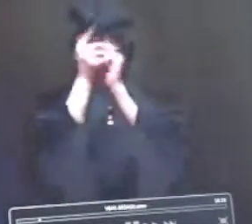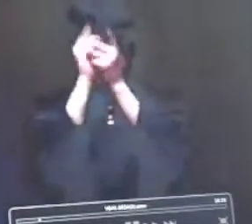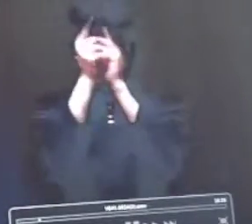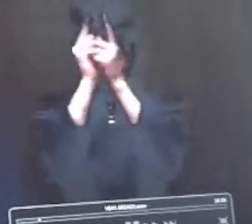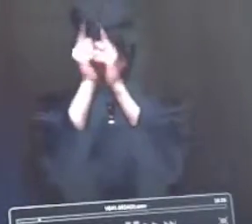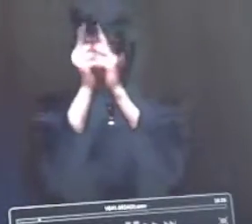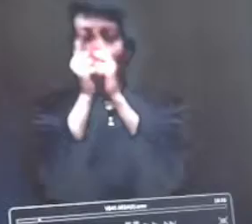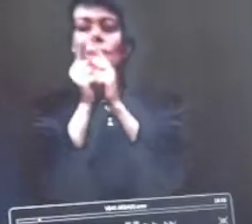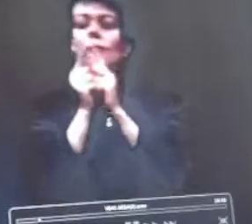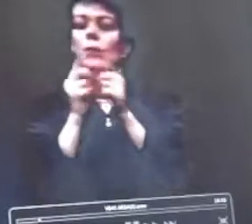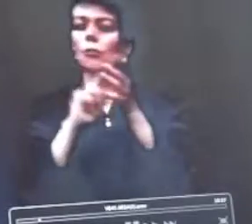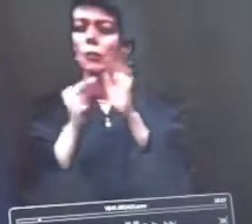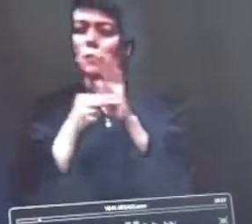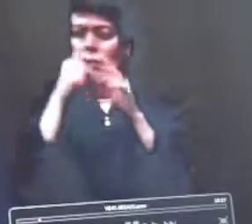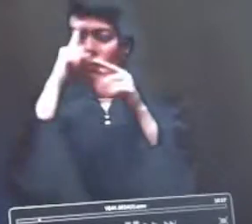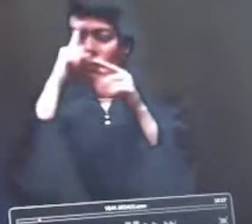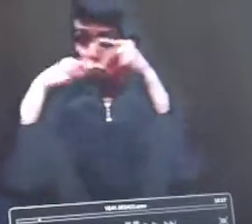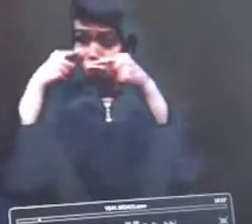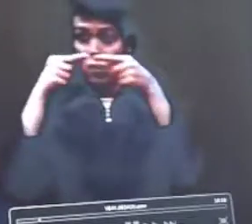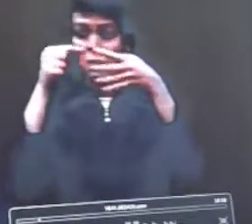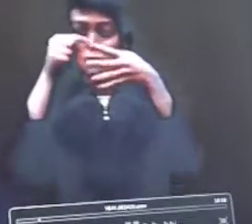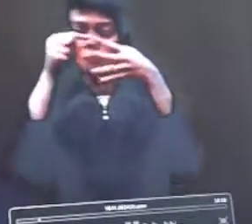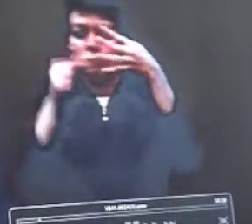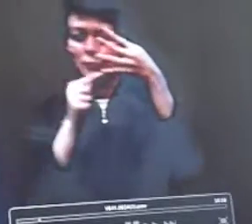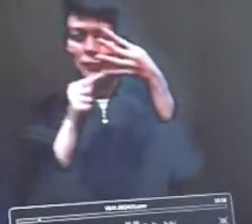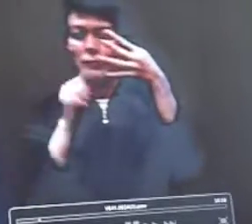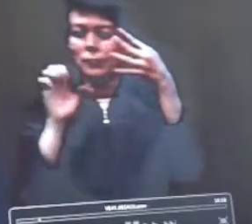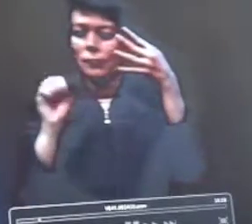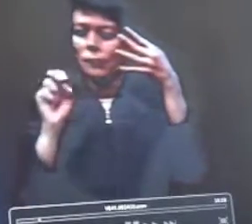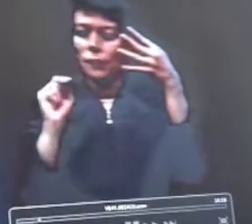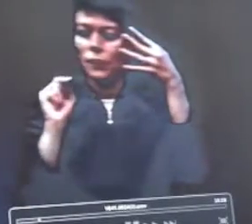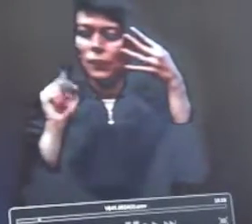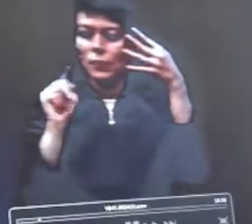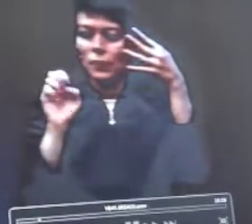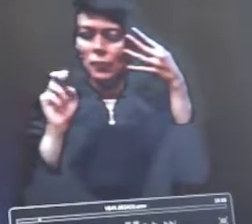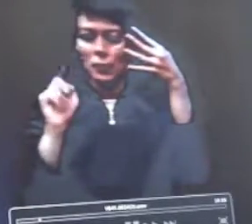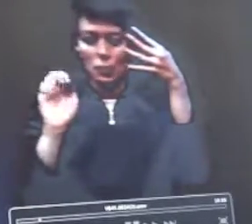During consecutive interpreting, it was successful because they could receive the message